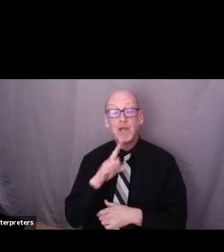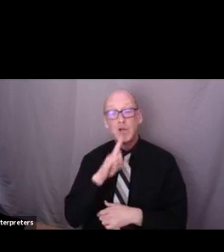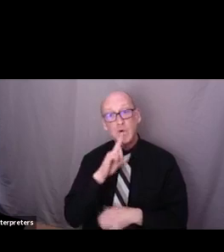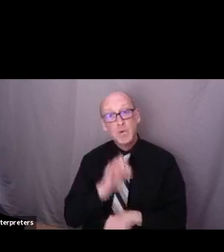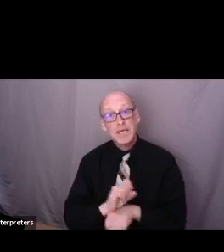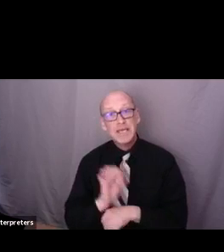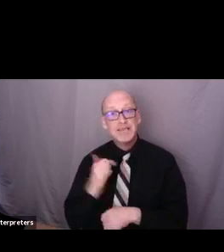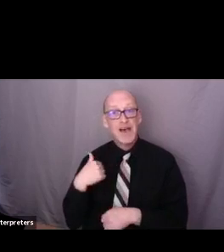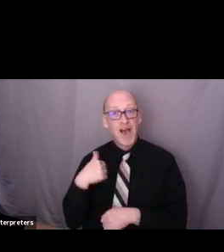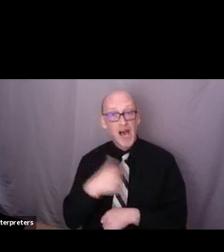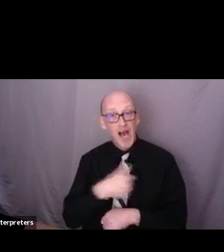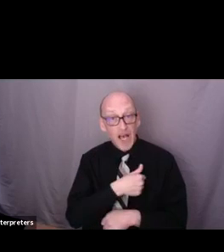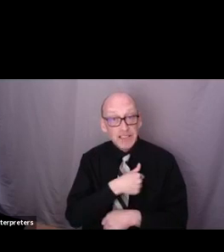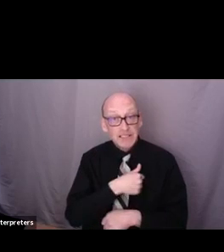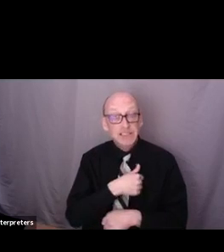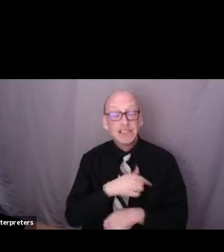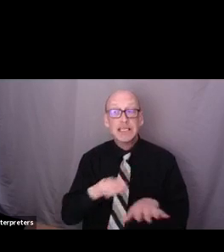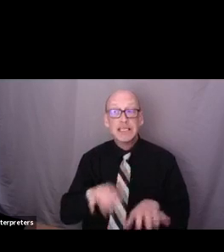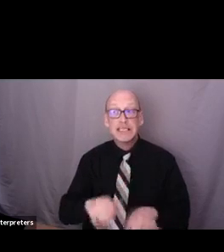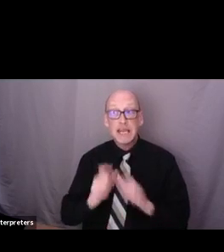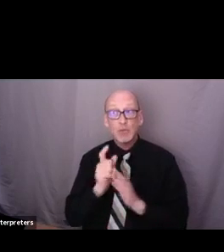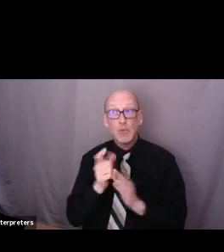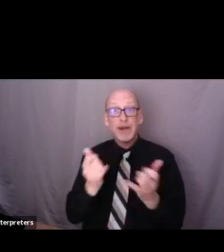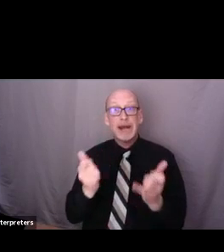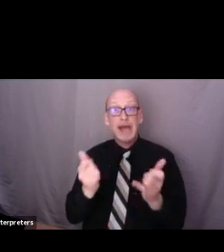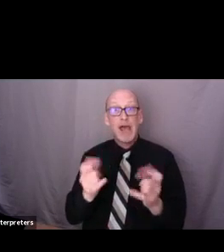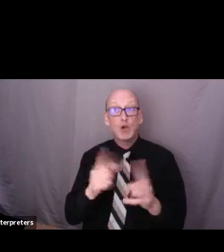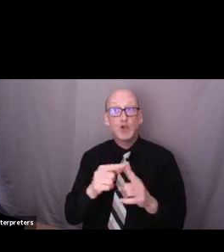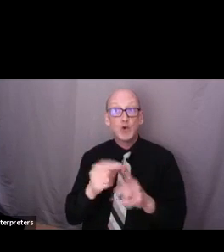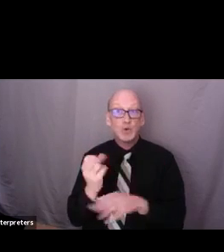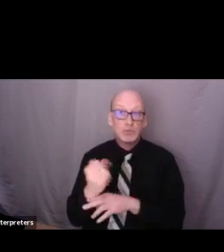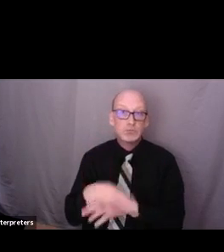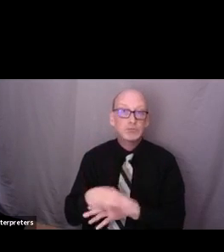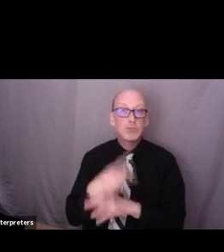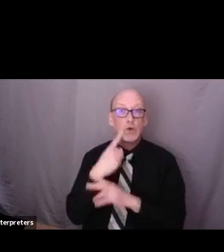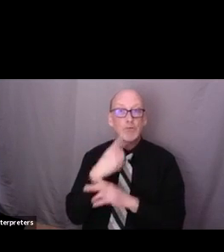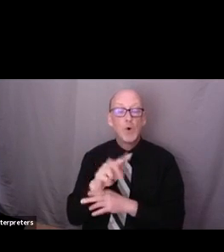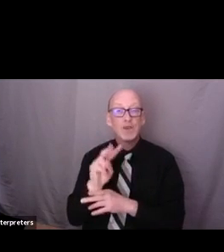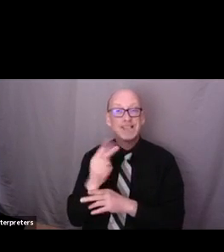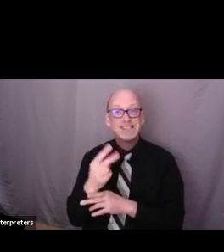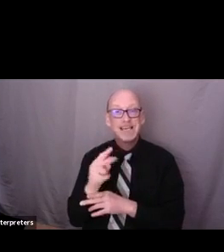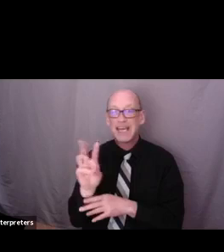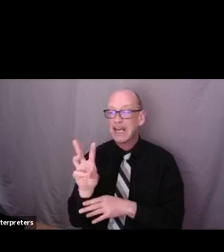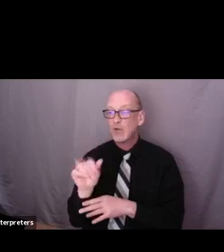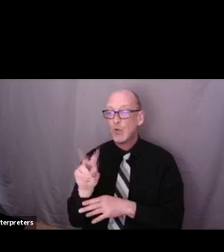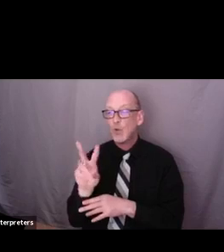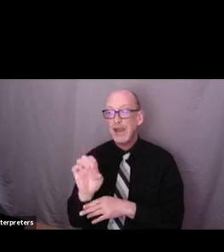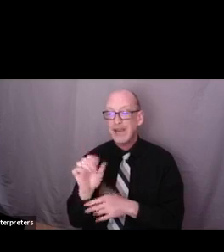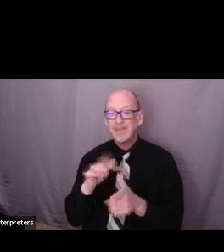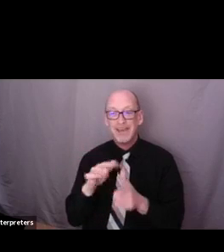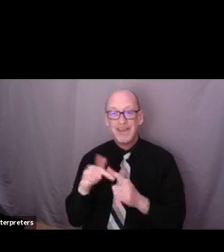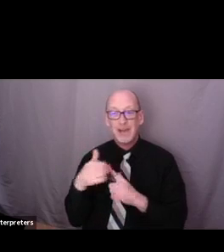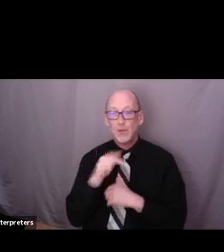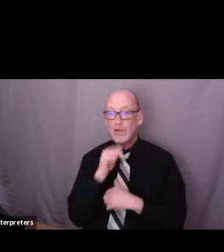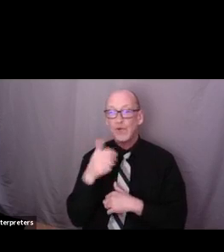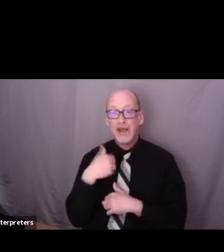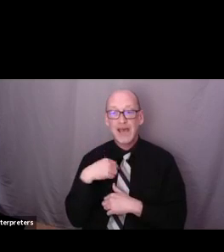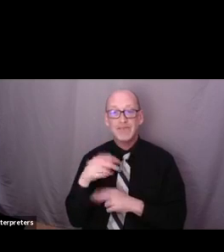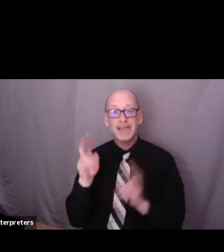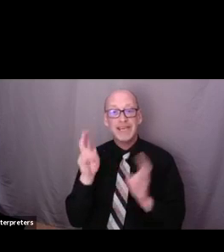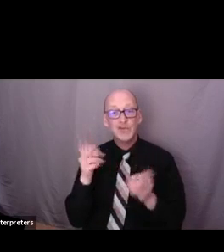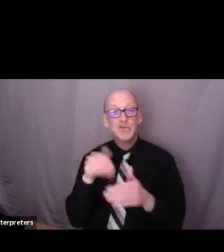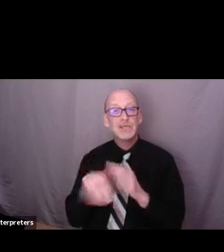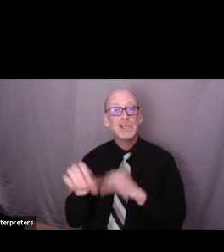moment right now to be in combating for that second wave so that we don't have issues in the nursing homes or other areas.